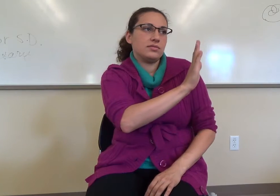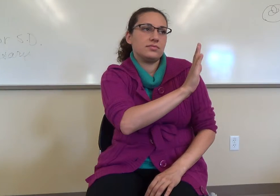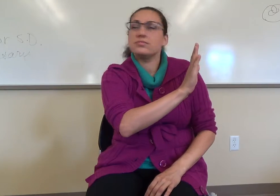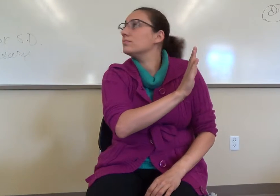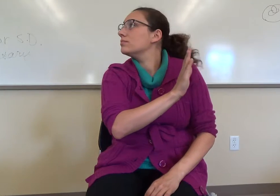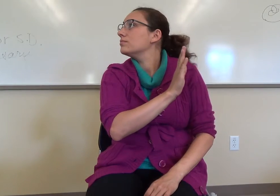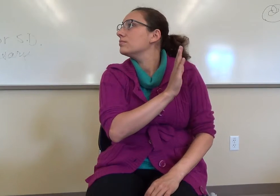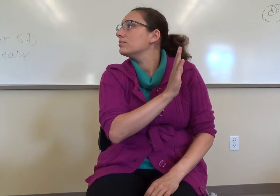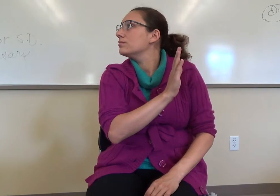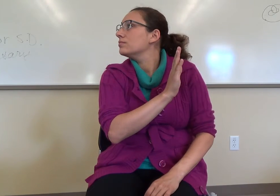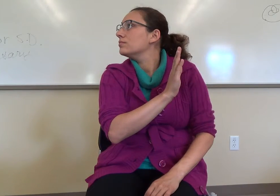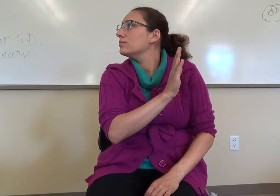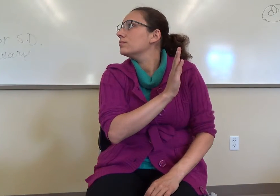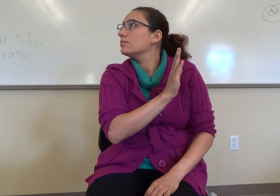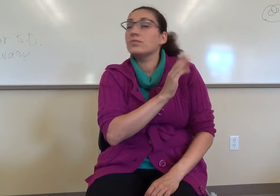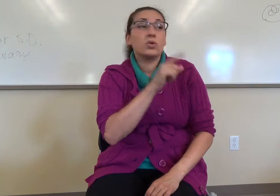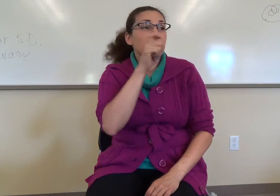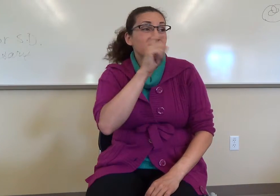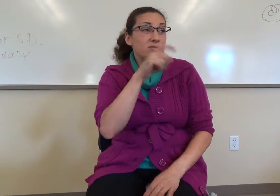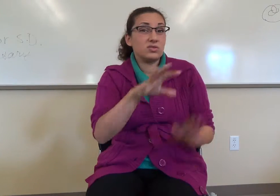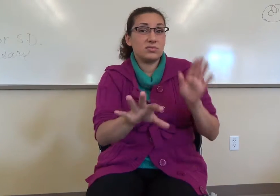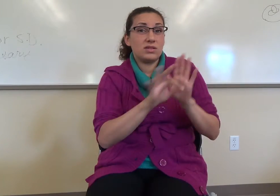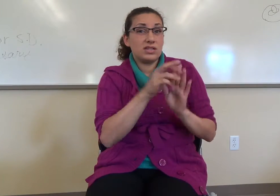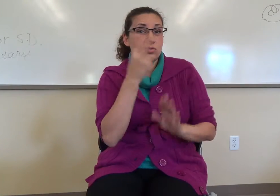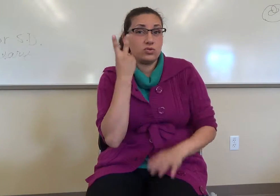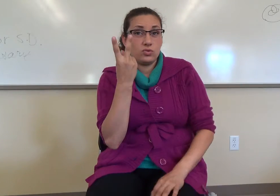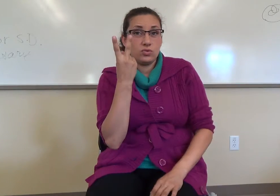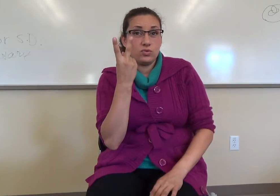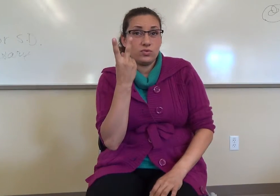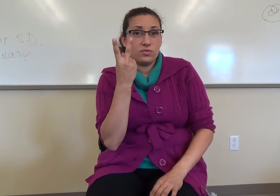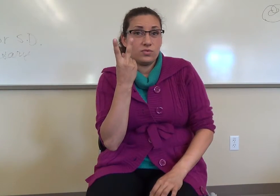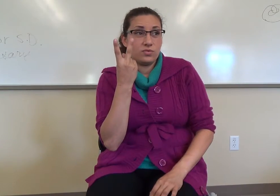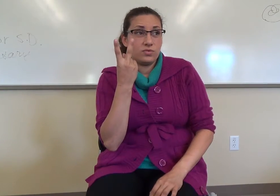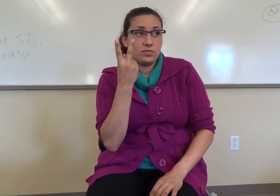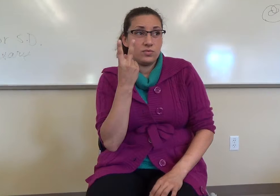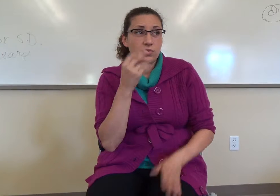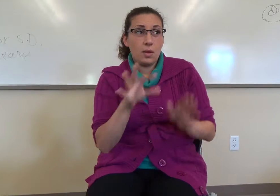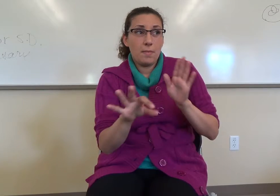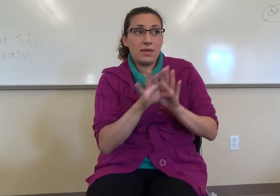we're supposed to pick two, and those two should probably go together,